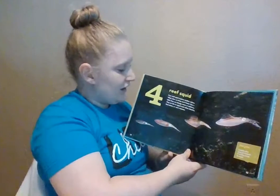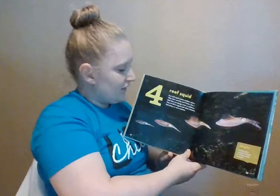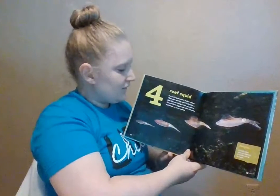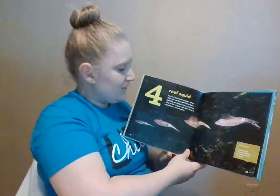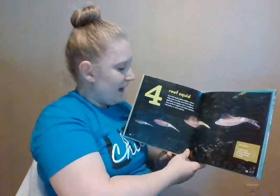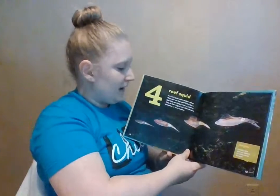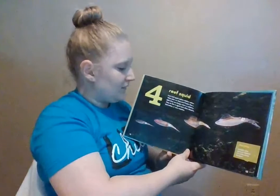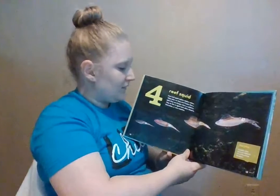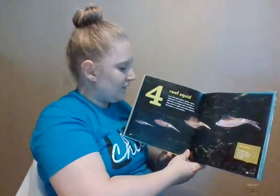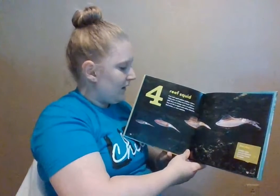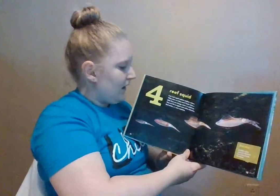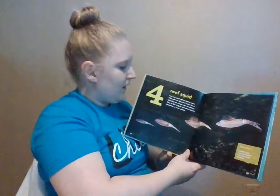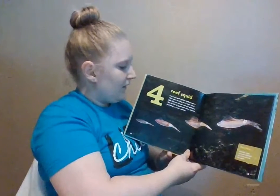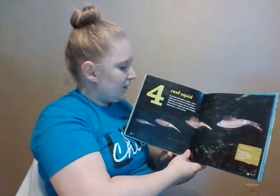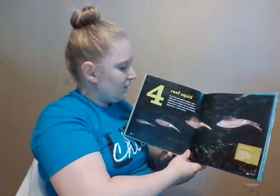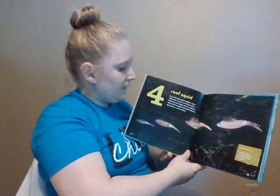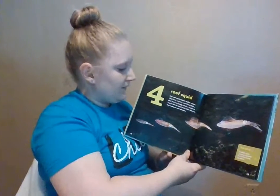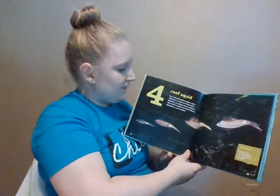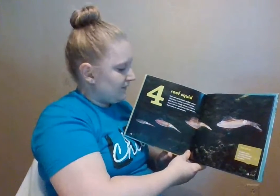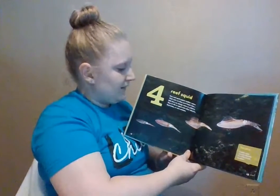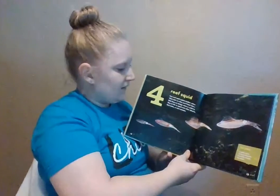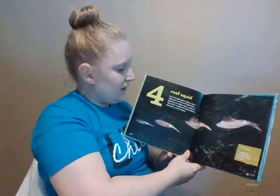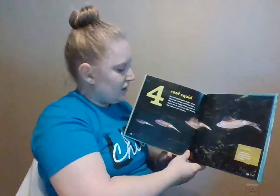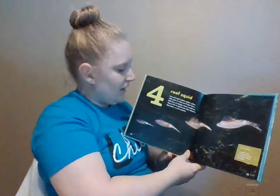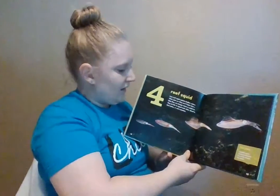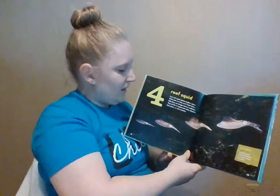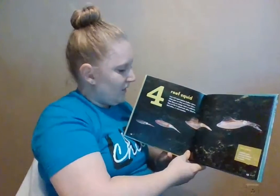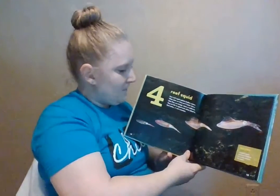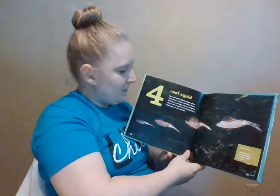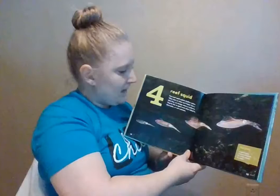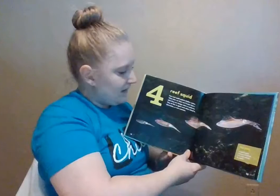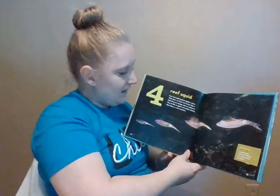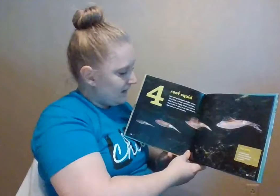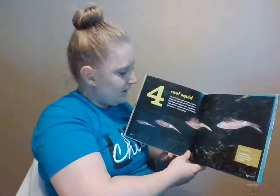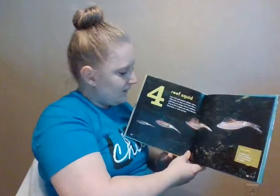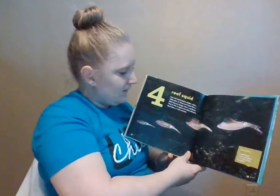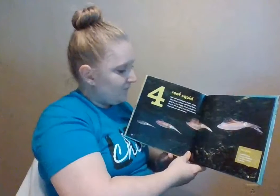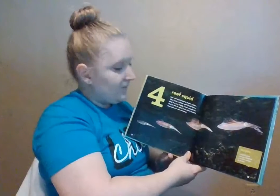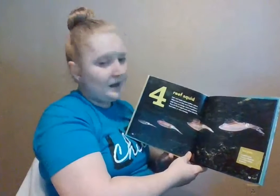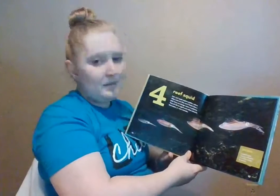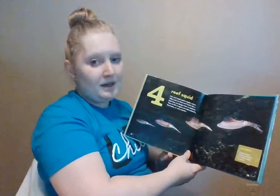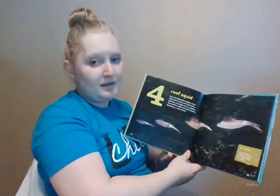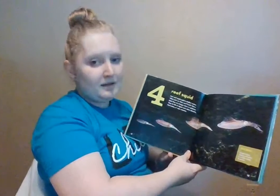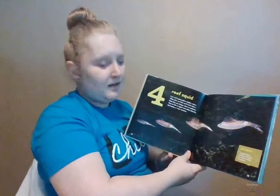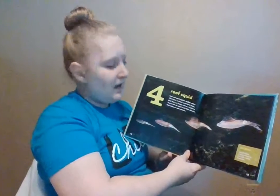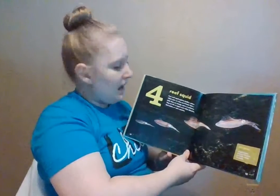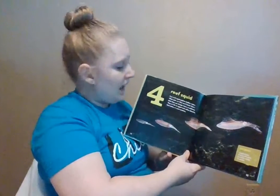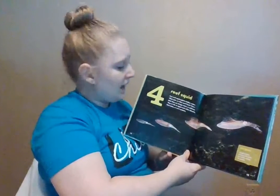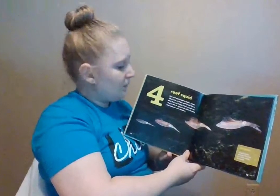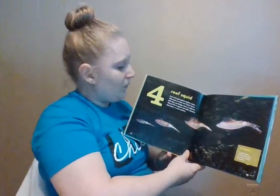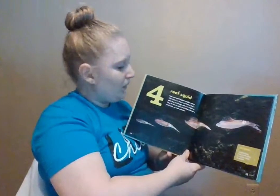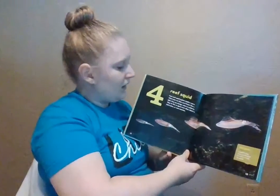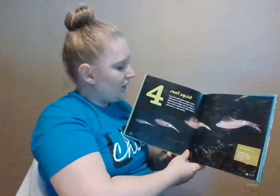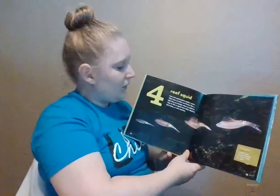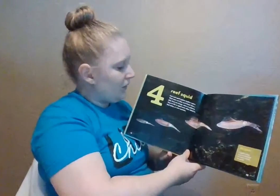colors or patterns. They do this to signal each other, blend in, find mates, and